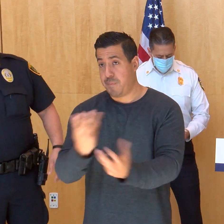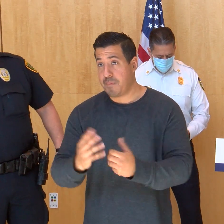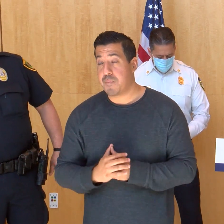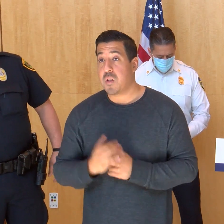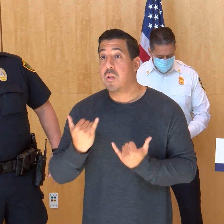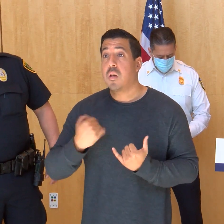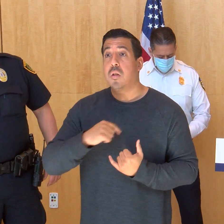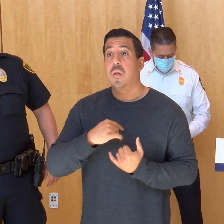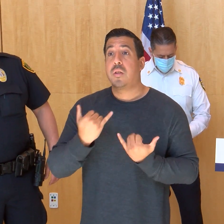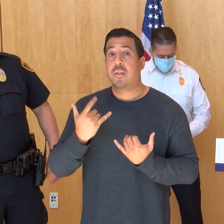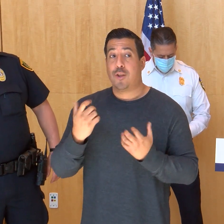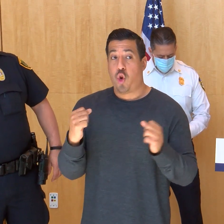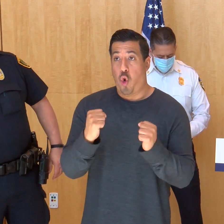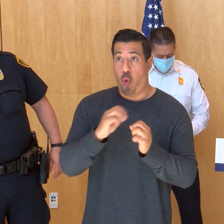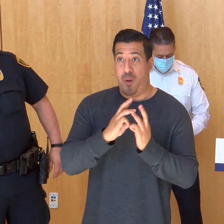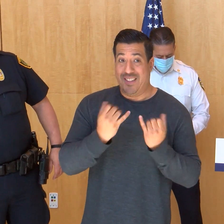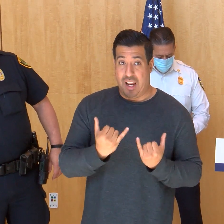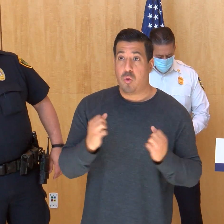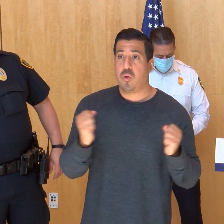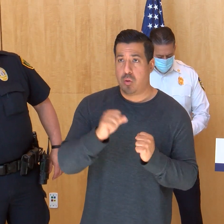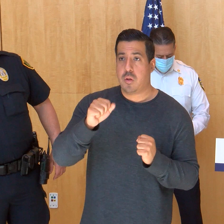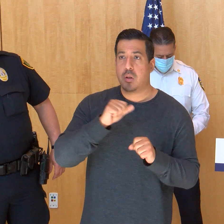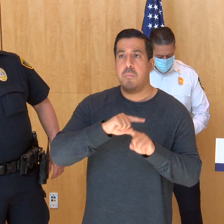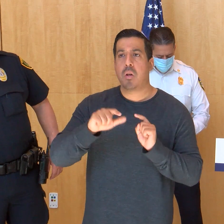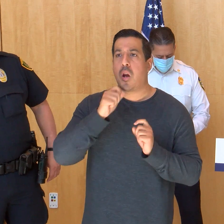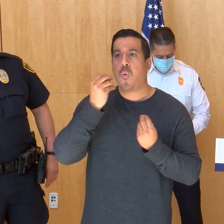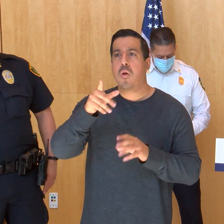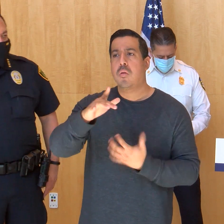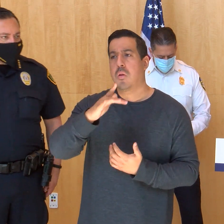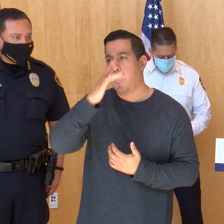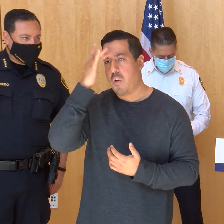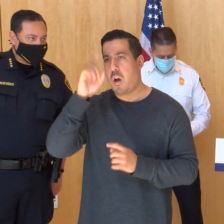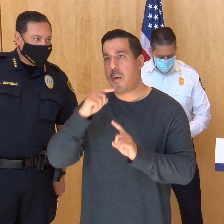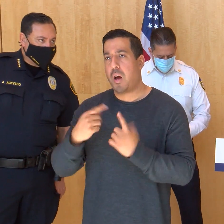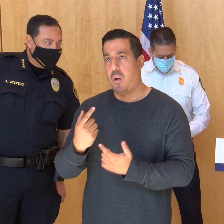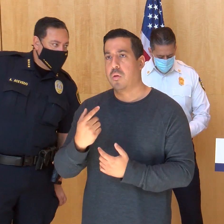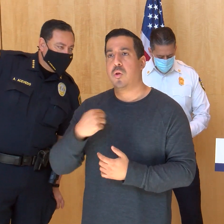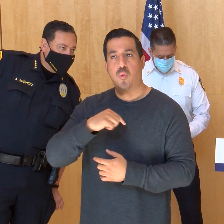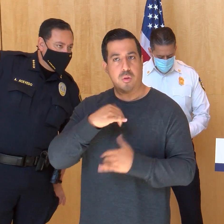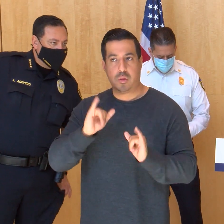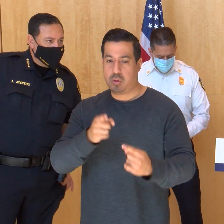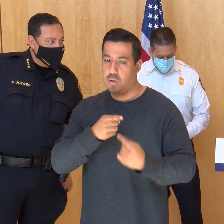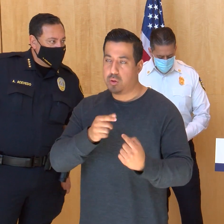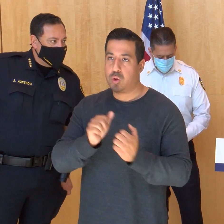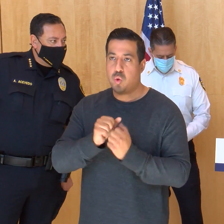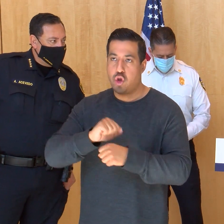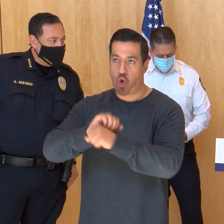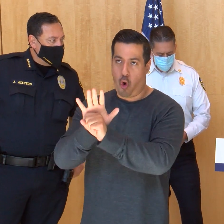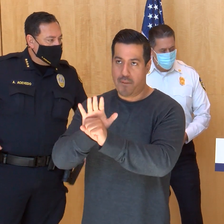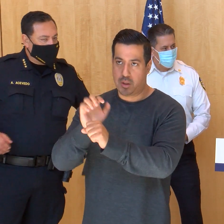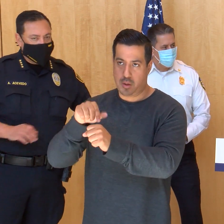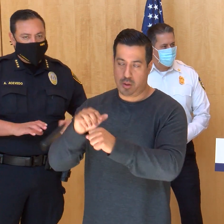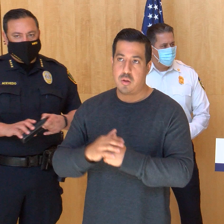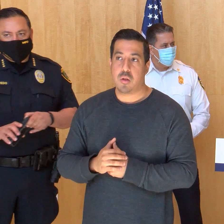we deal with this cold weather, I don't want us to lose sight of the fact, Congresswoman, we're still dealing with COVID. Yes. So I don't